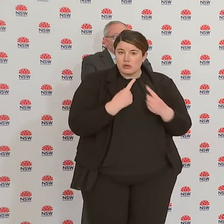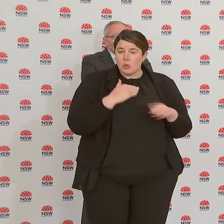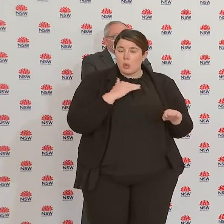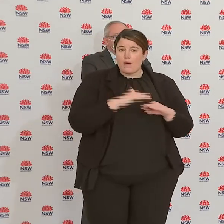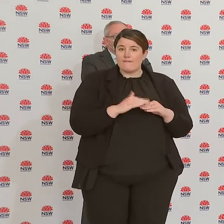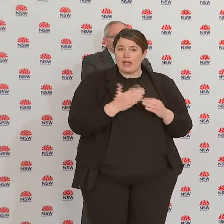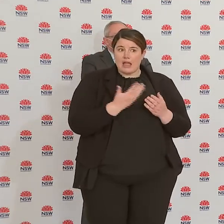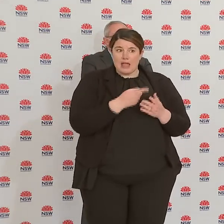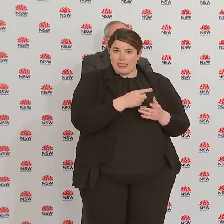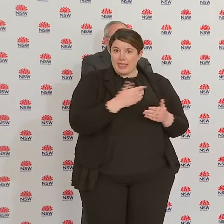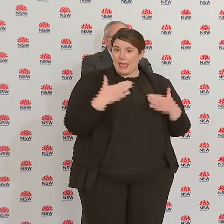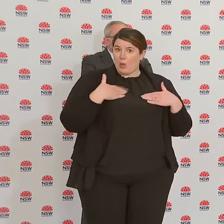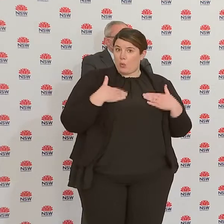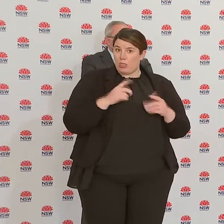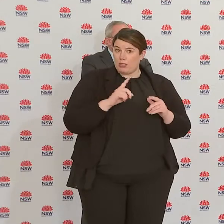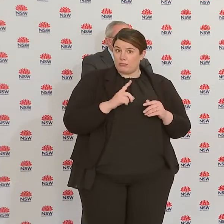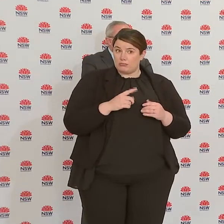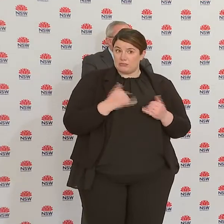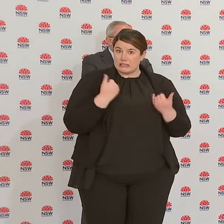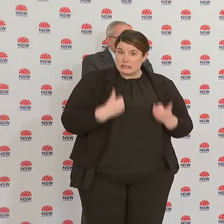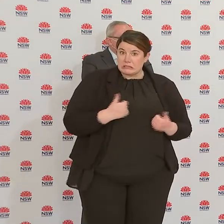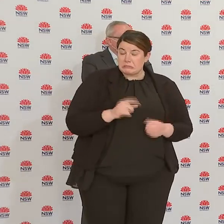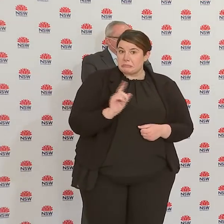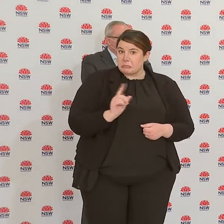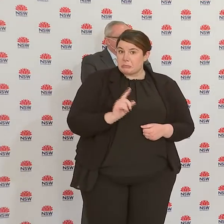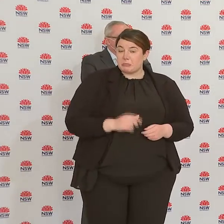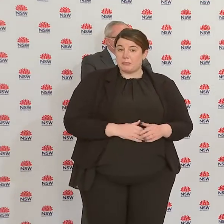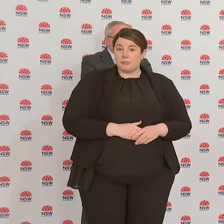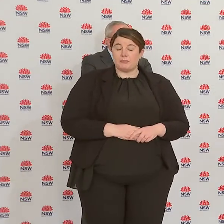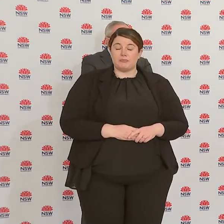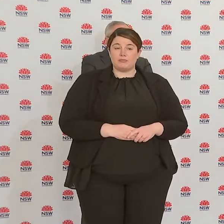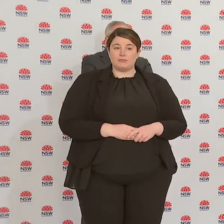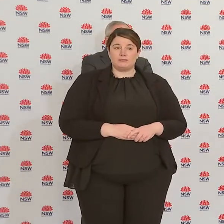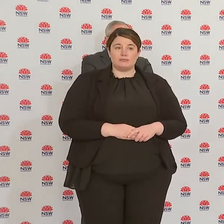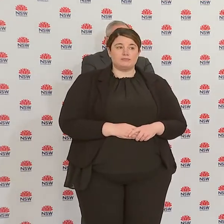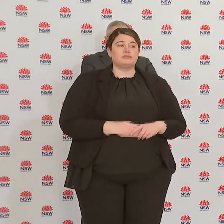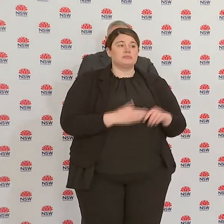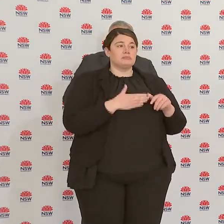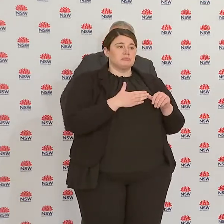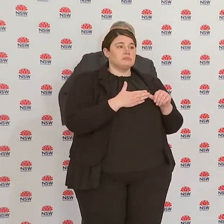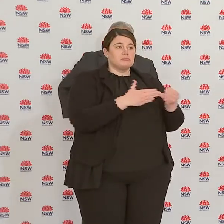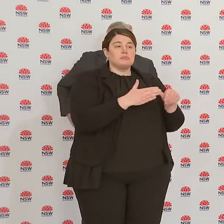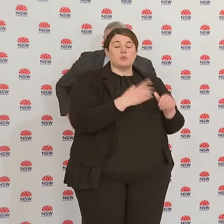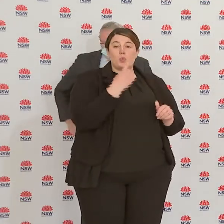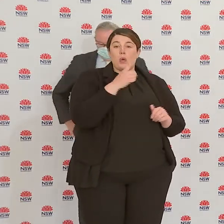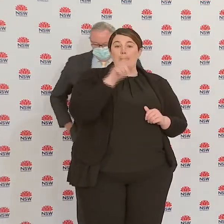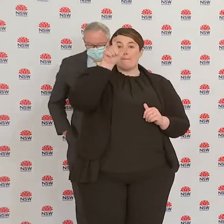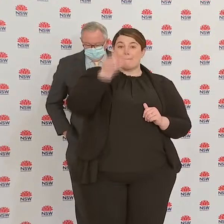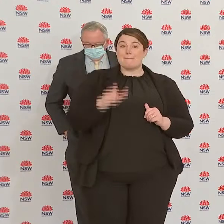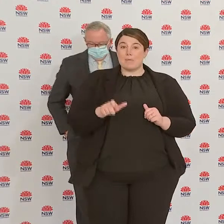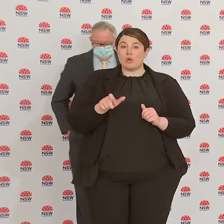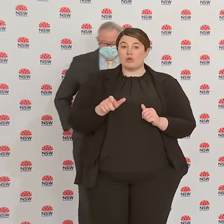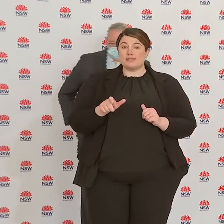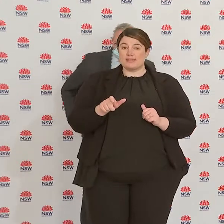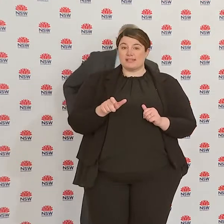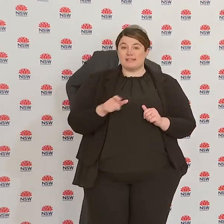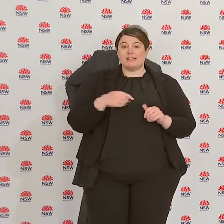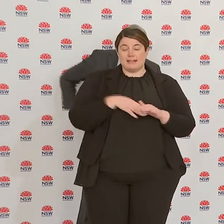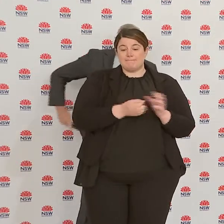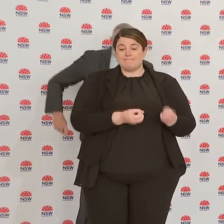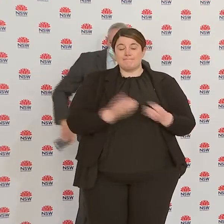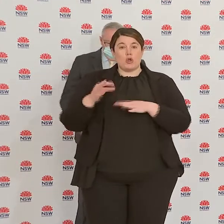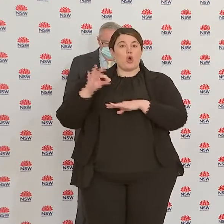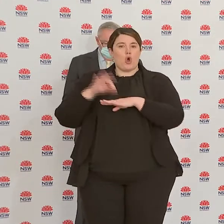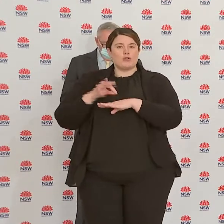how they're doing? So I'm aware that one person is in getting care in hospital in a